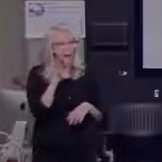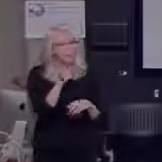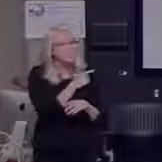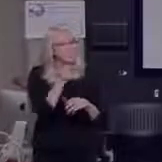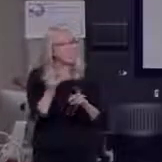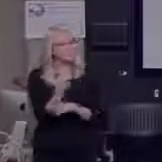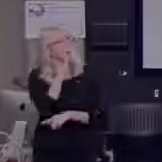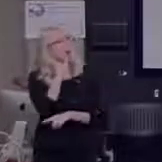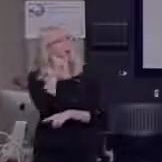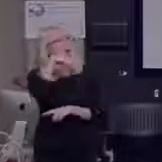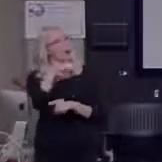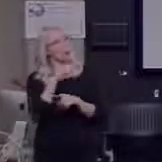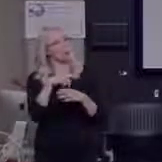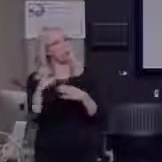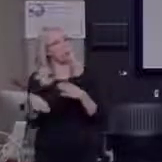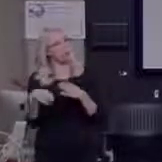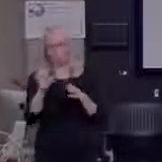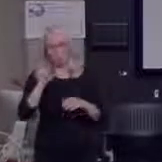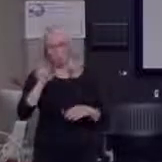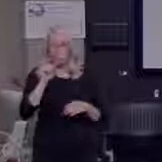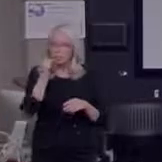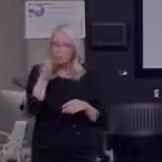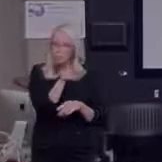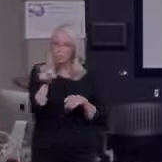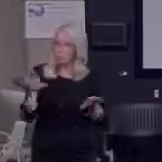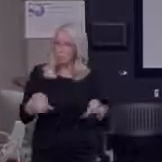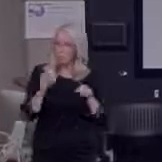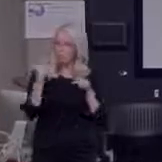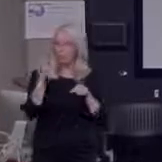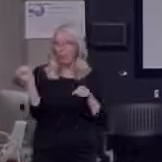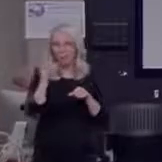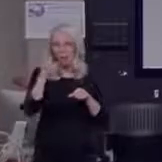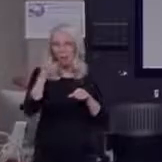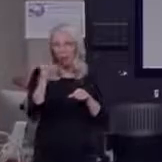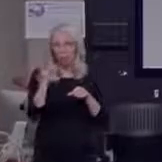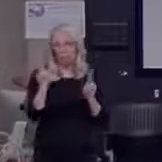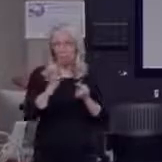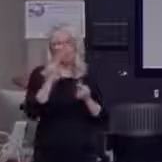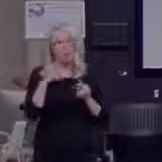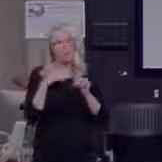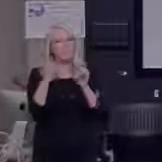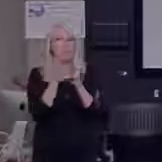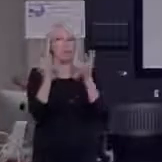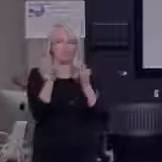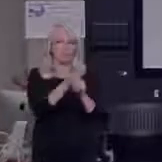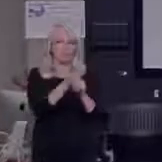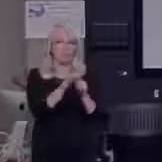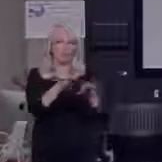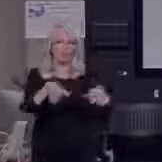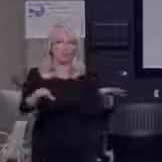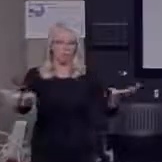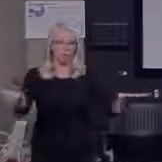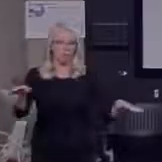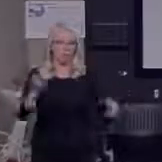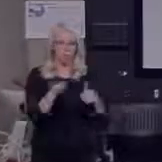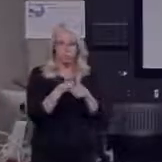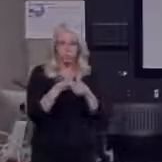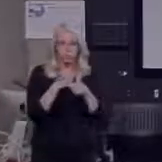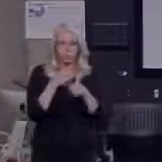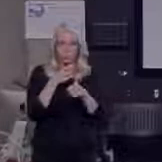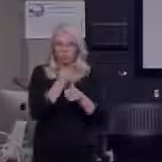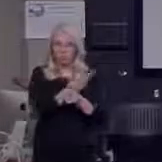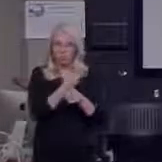No. Once you do something like a block party, it has many, many ripples. Because for one, it got all